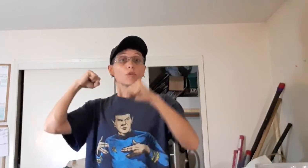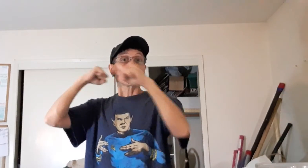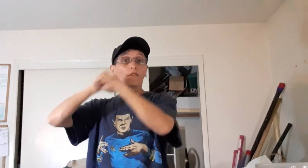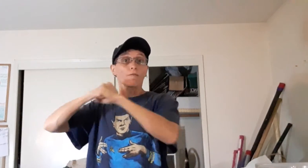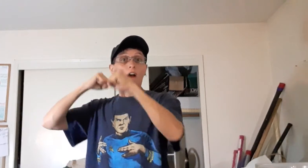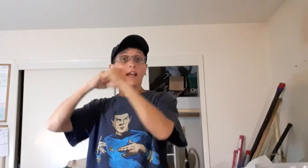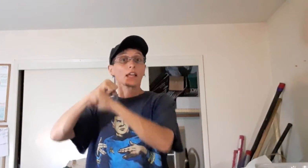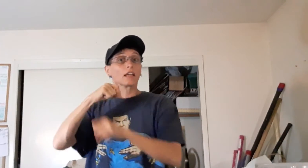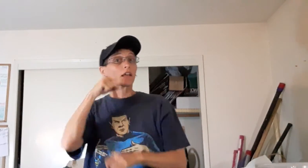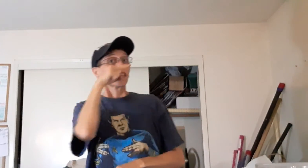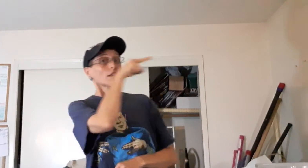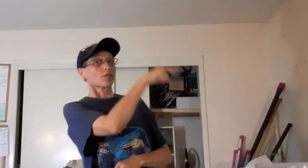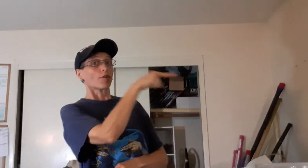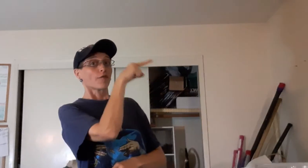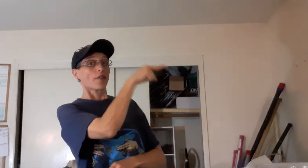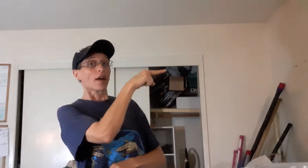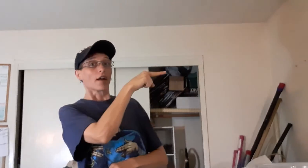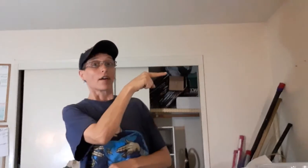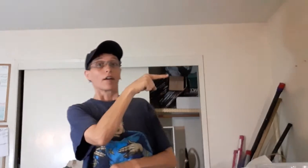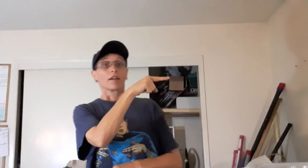Sword fighting is over there.